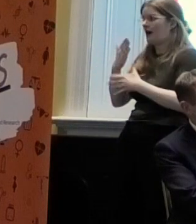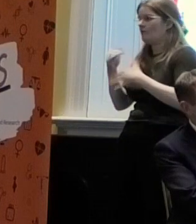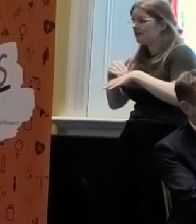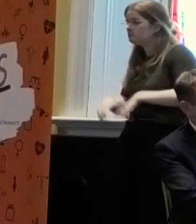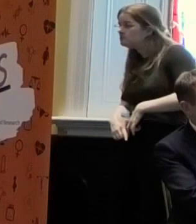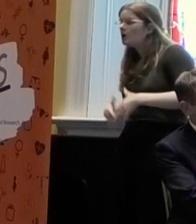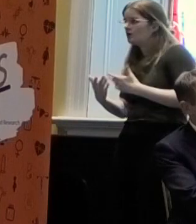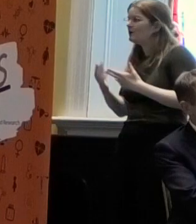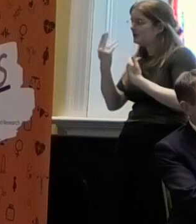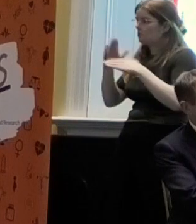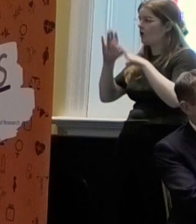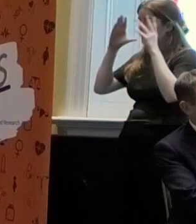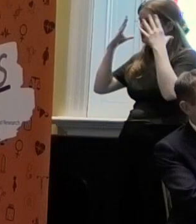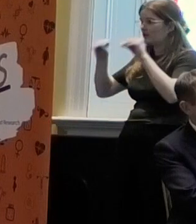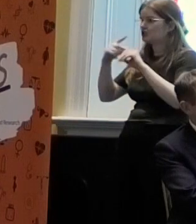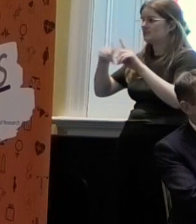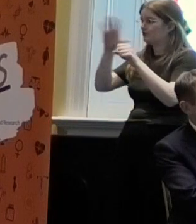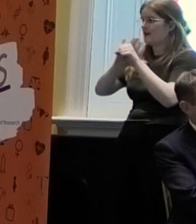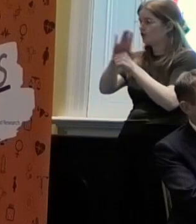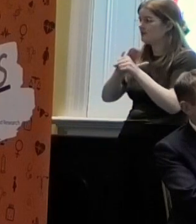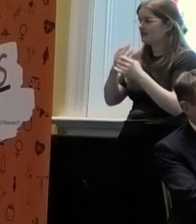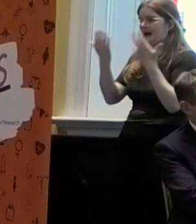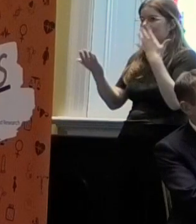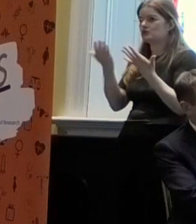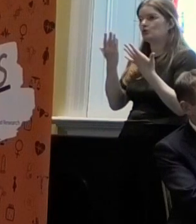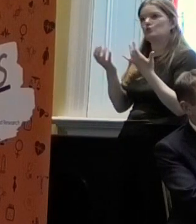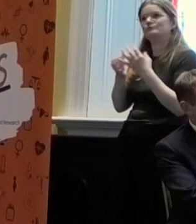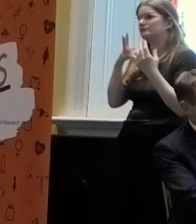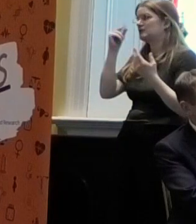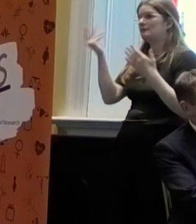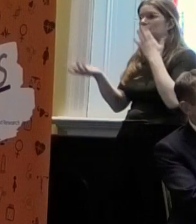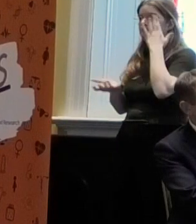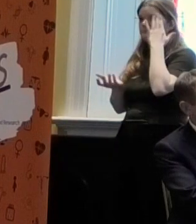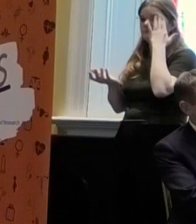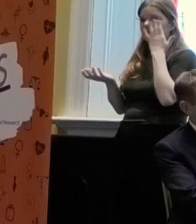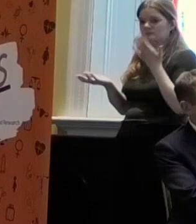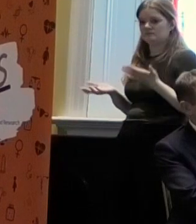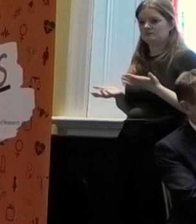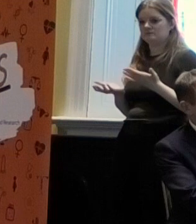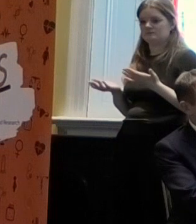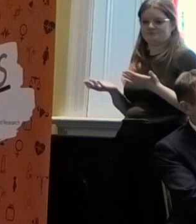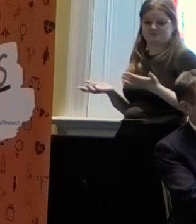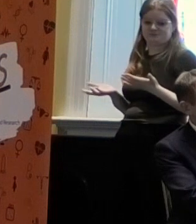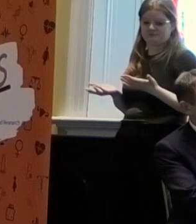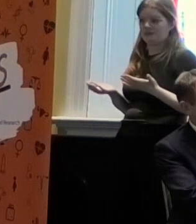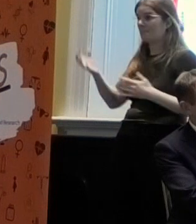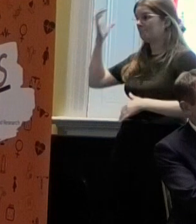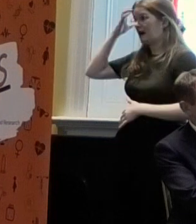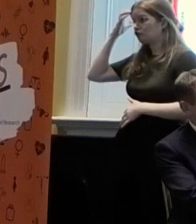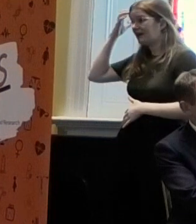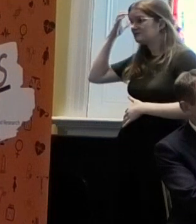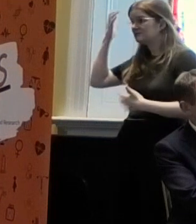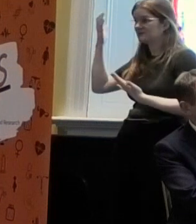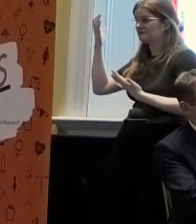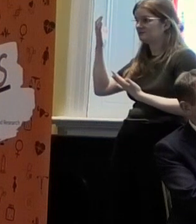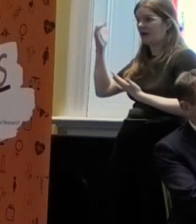education in some of the other specialties with regard to the effect on, for example, migraines,